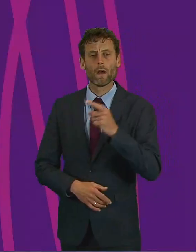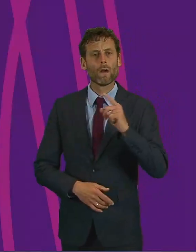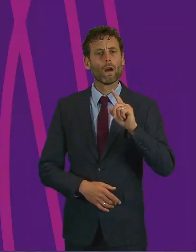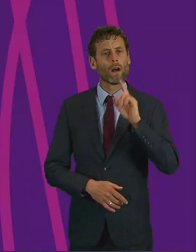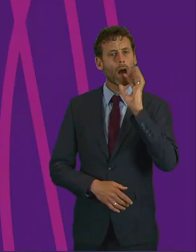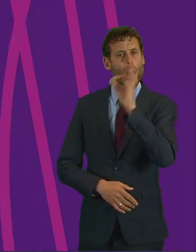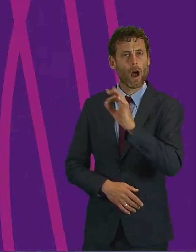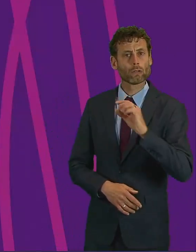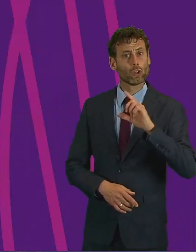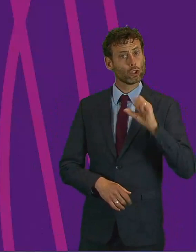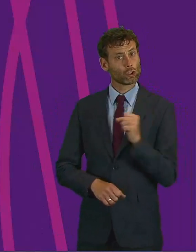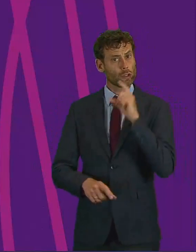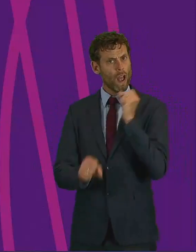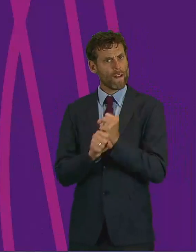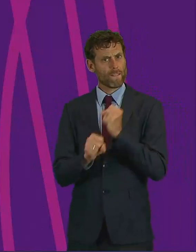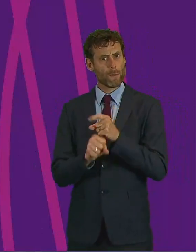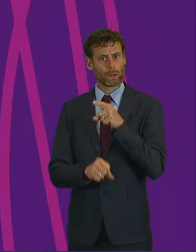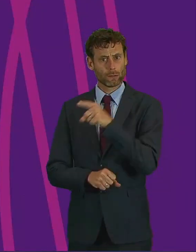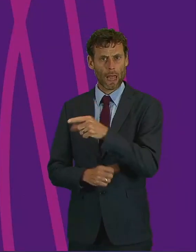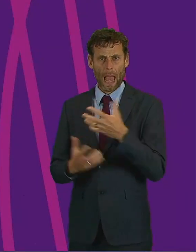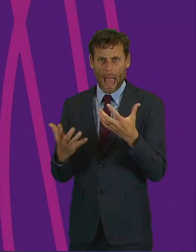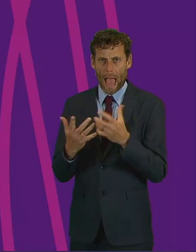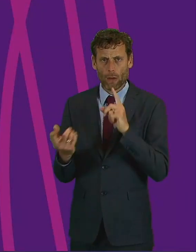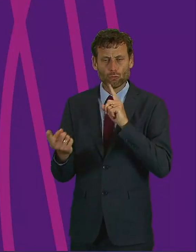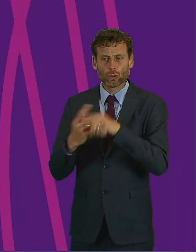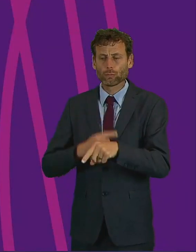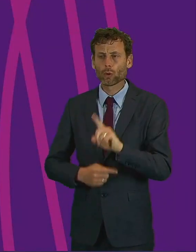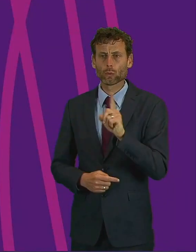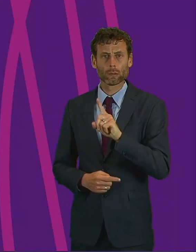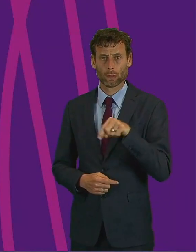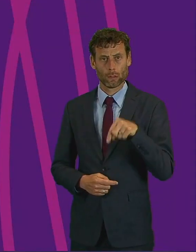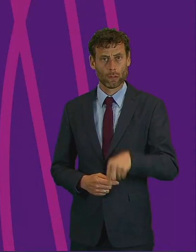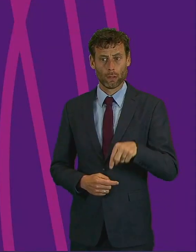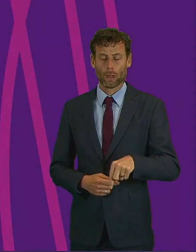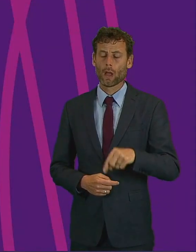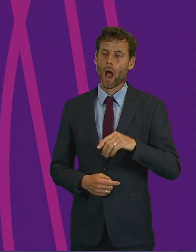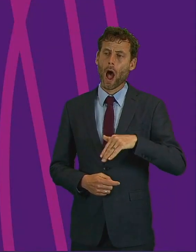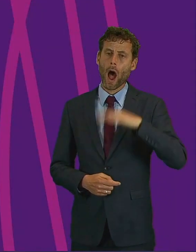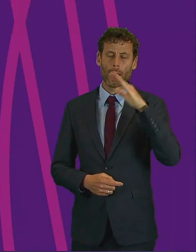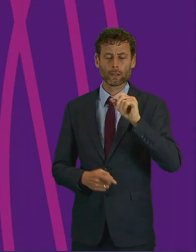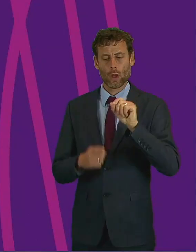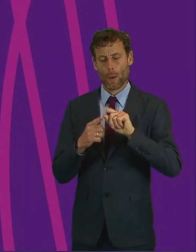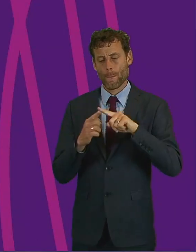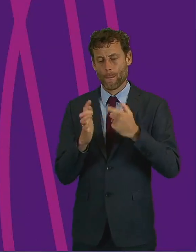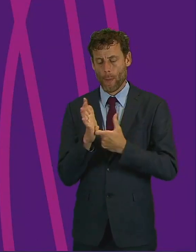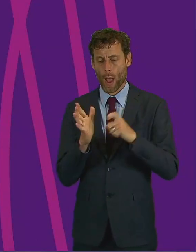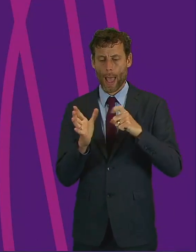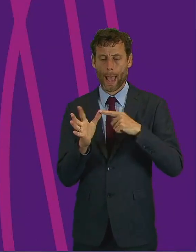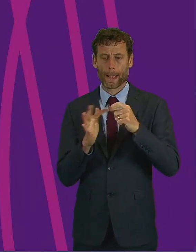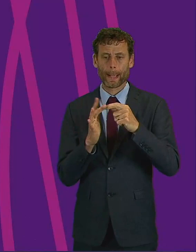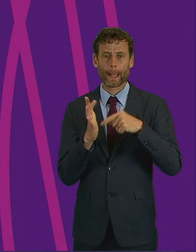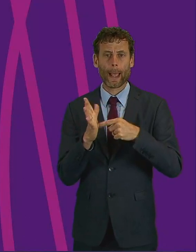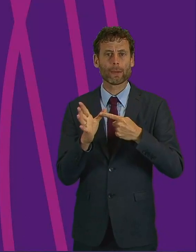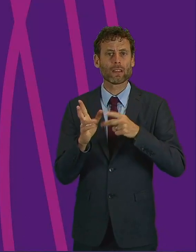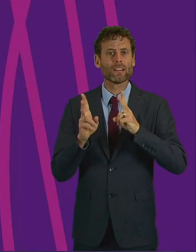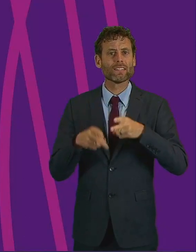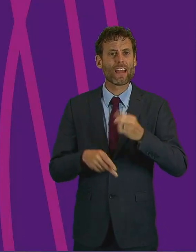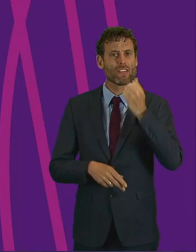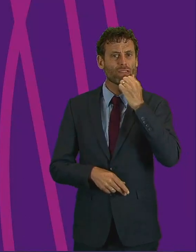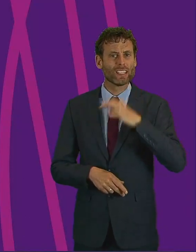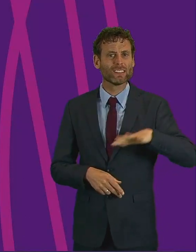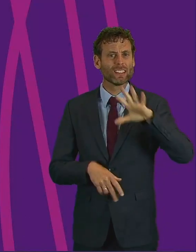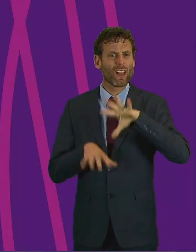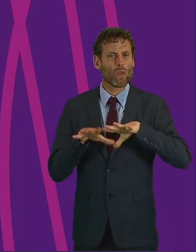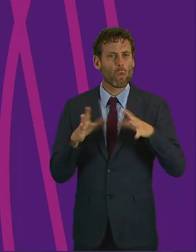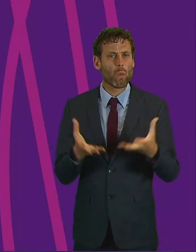Government's response is to reports that Scotland has one of the highest per capita death rates for COVID-19 in the world. First Minister. Well, in my view,